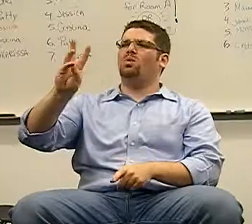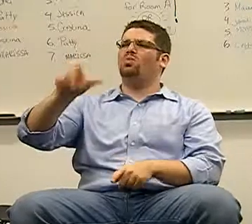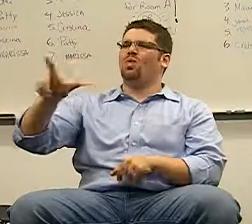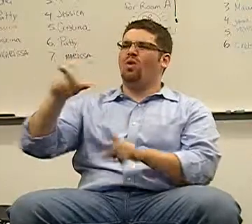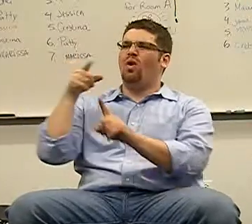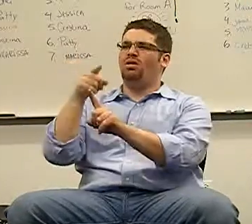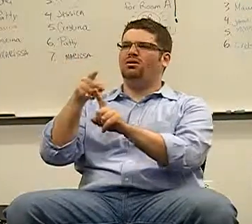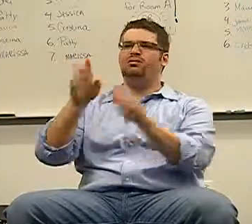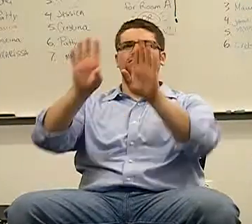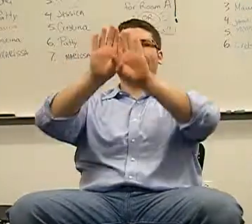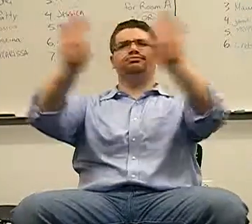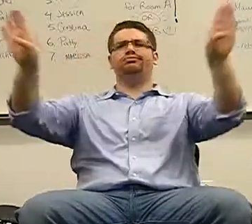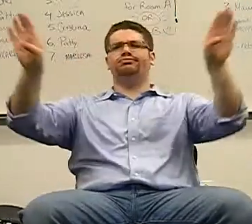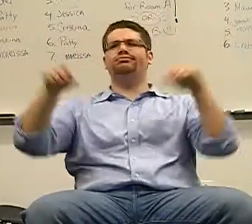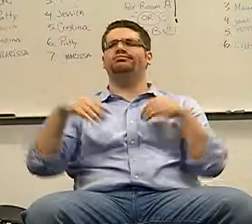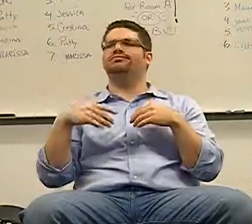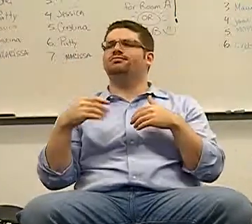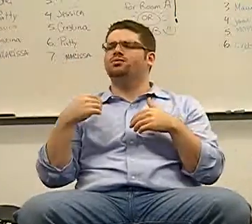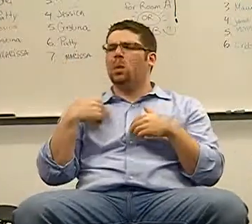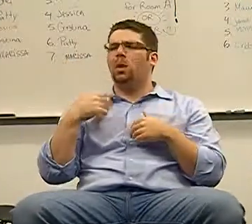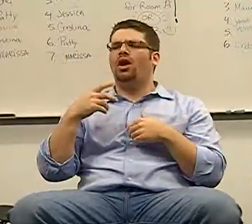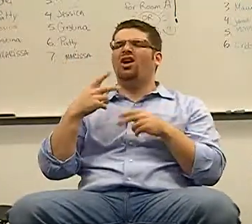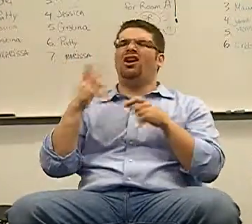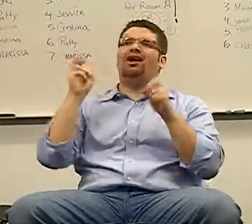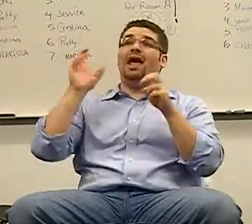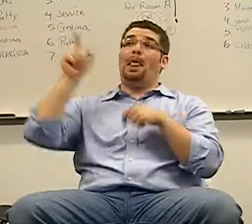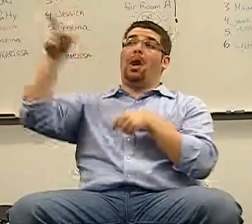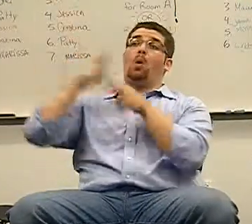temple, Jerusalem. We had visited Jerusalem.